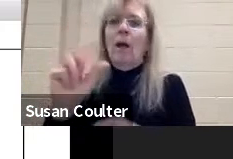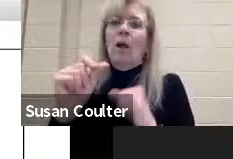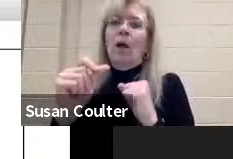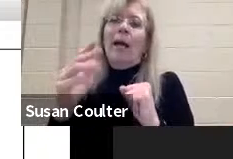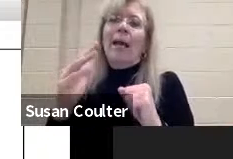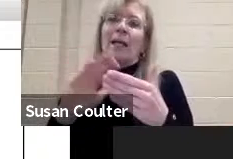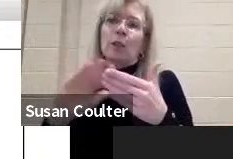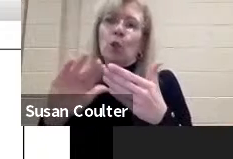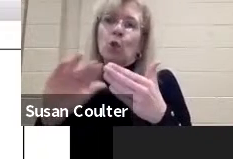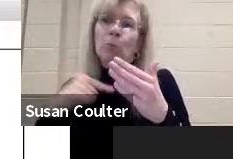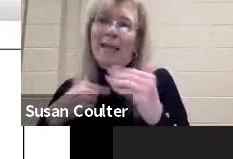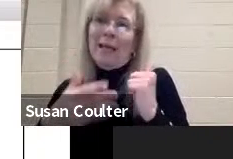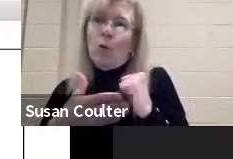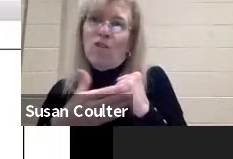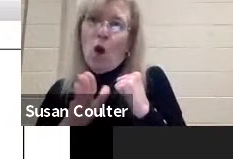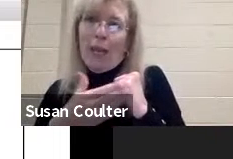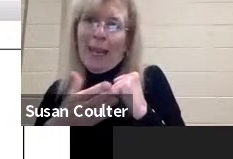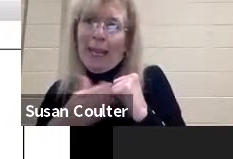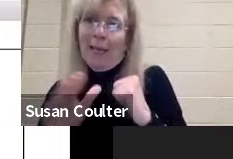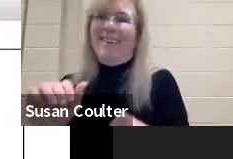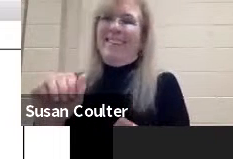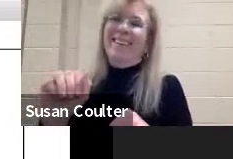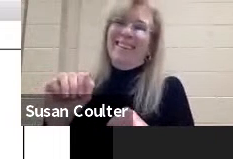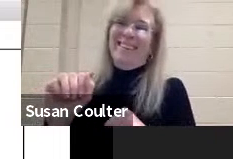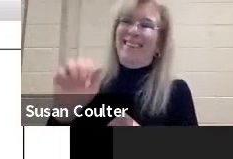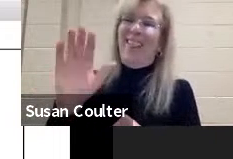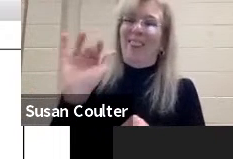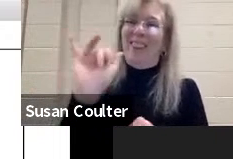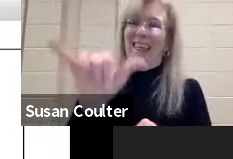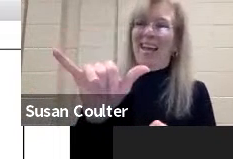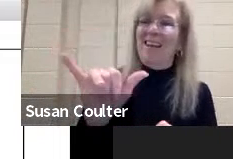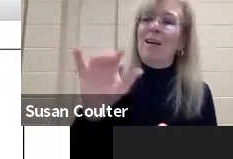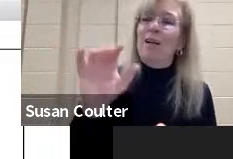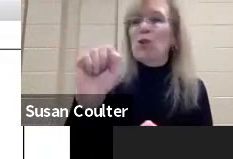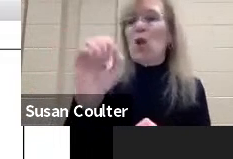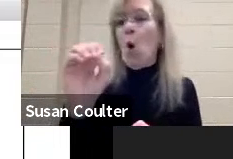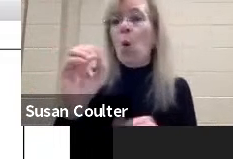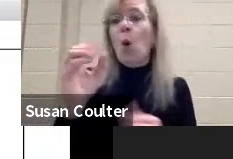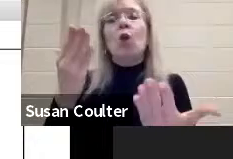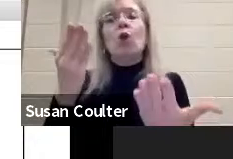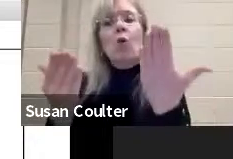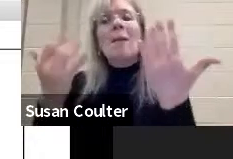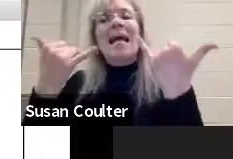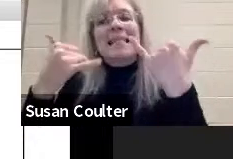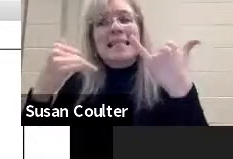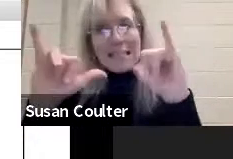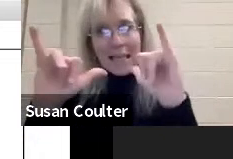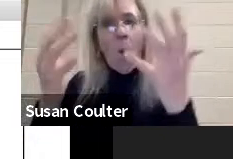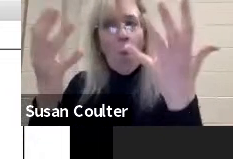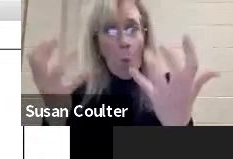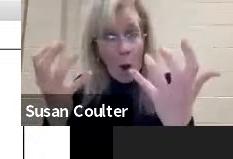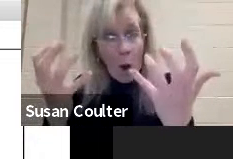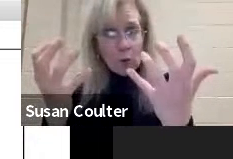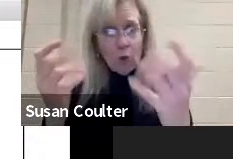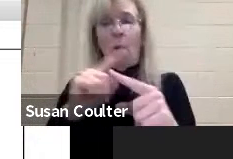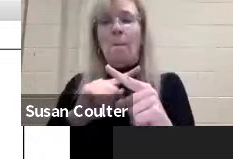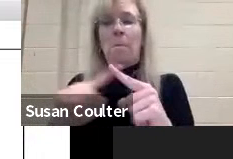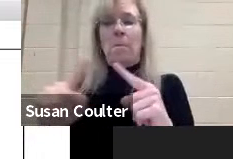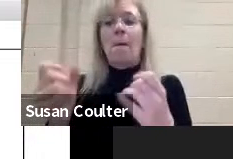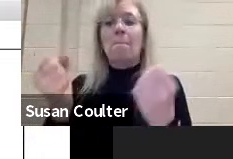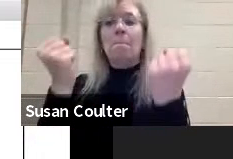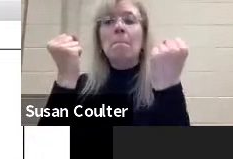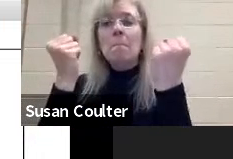digestion. Excuse me, the starting. Yeah. So you may still want